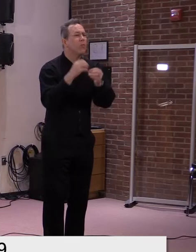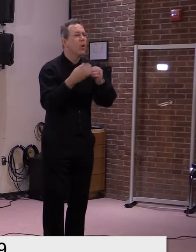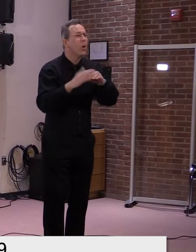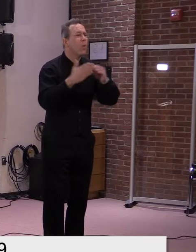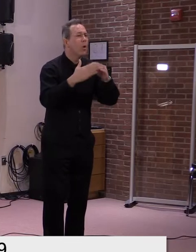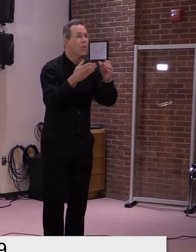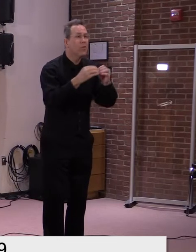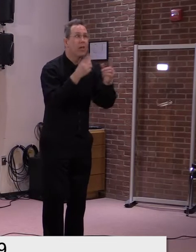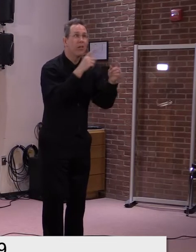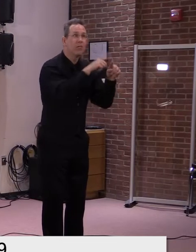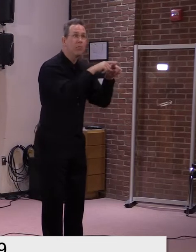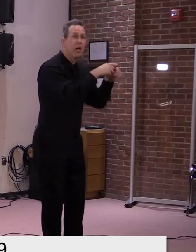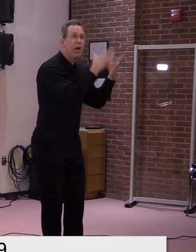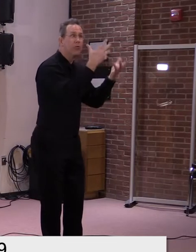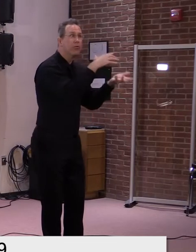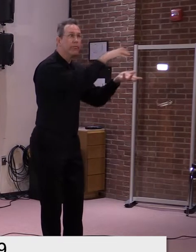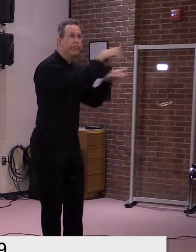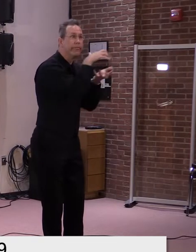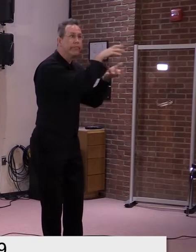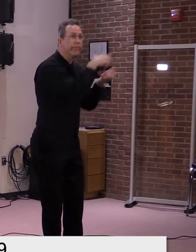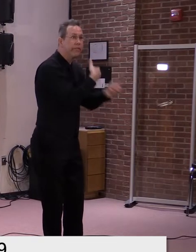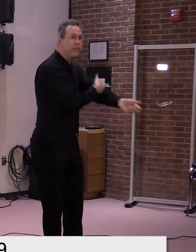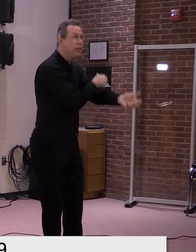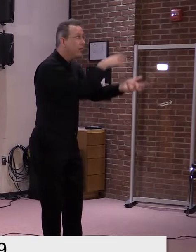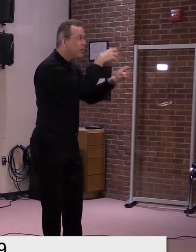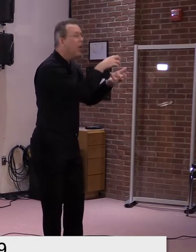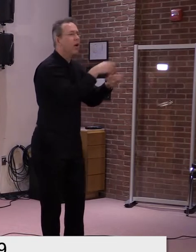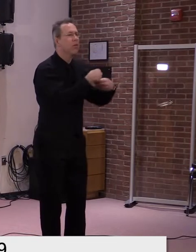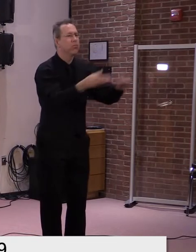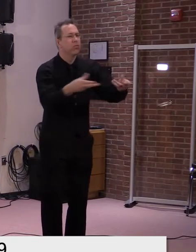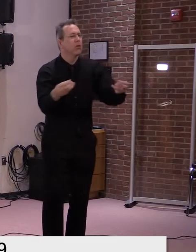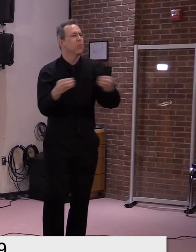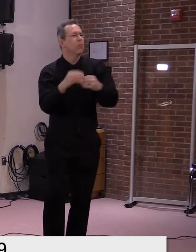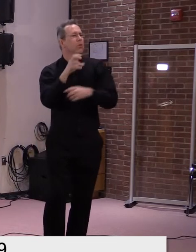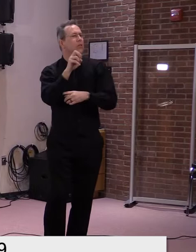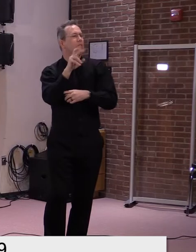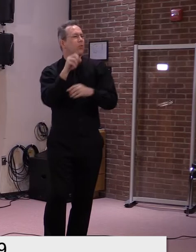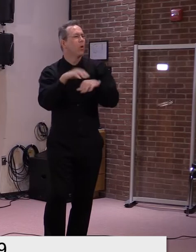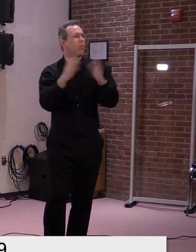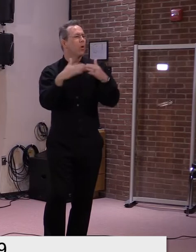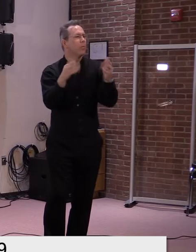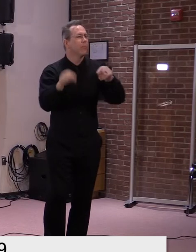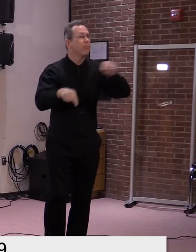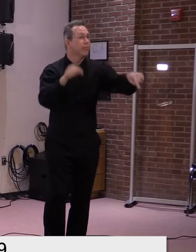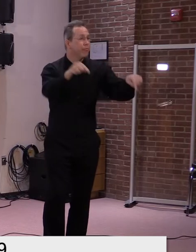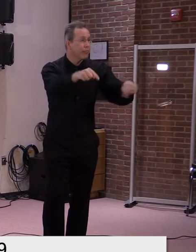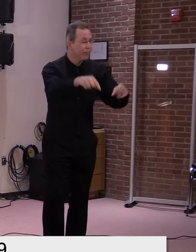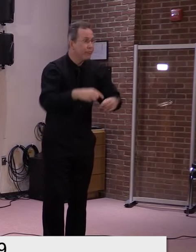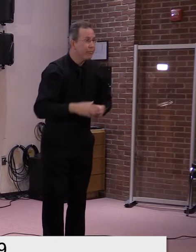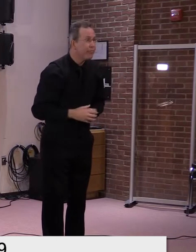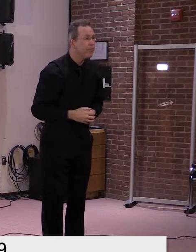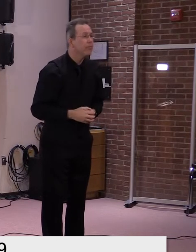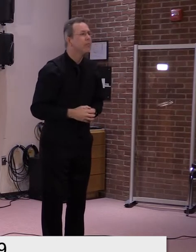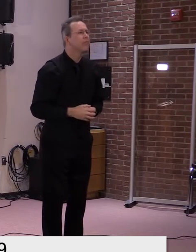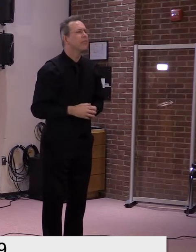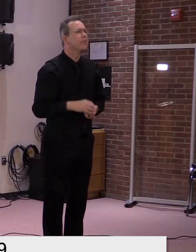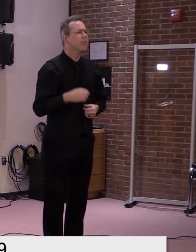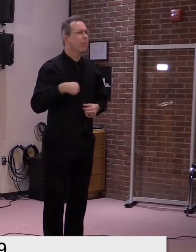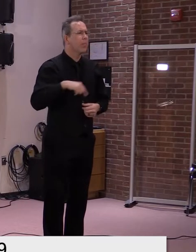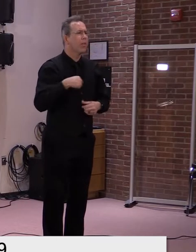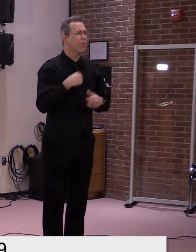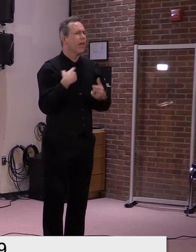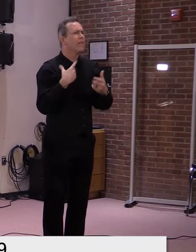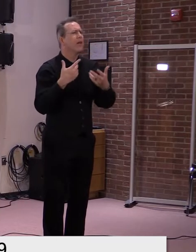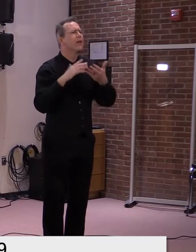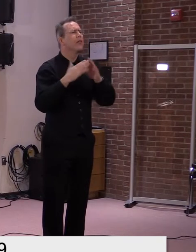program. In closing, I want to share that we have a community vaccination site in Beecher Falls